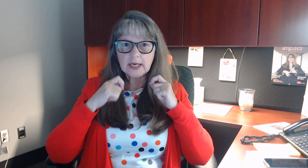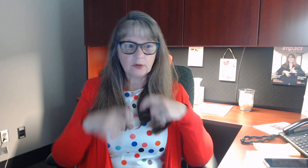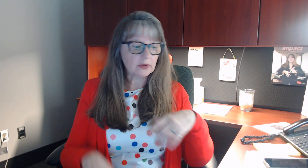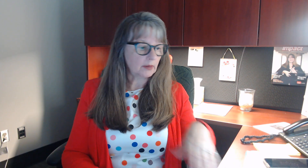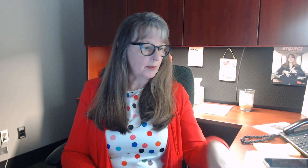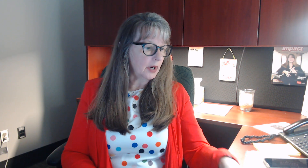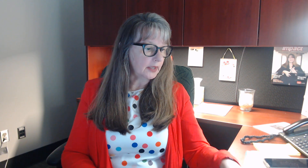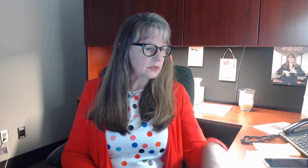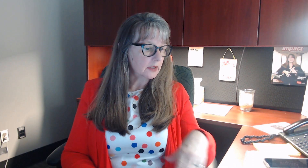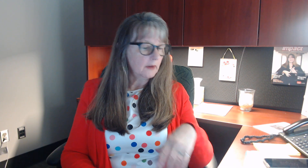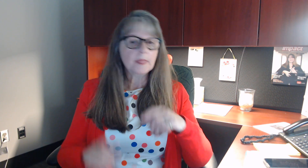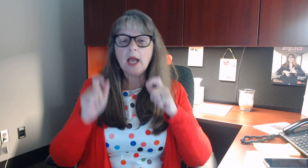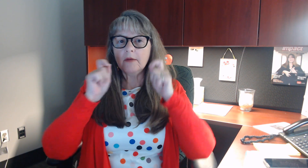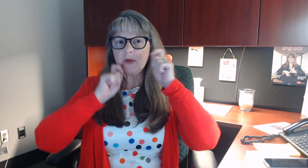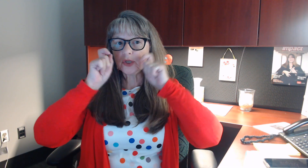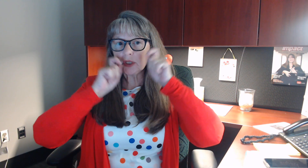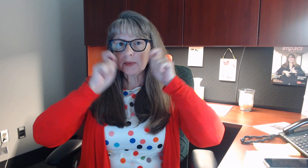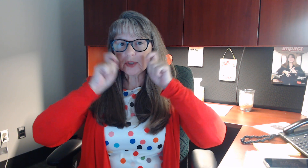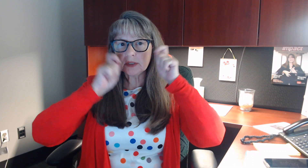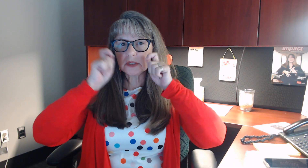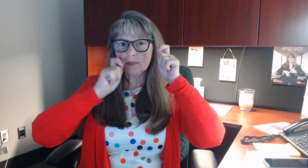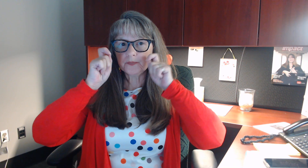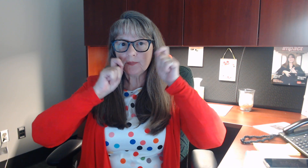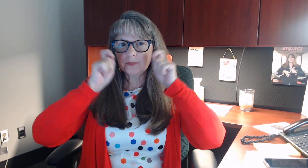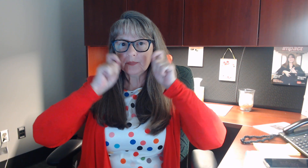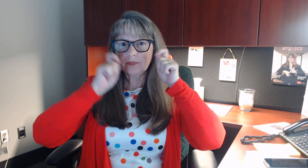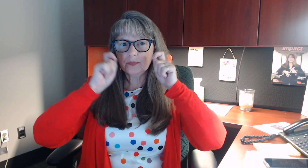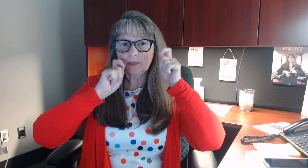underneath a bonnet. Facial expressions.